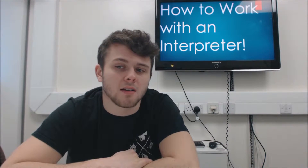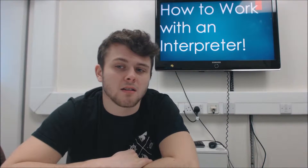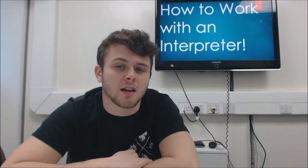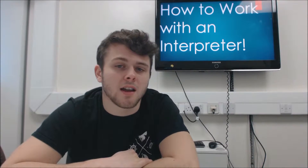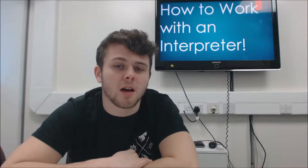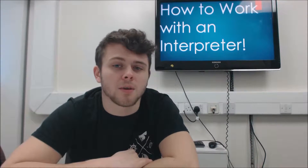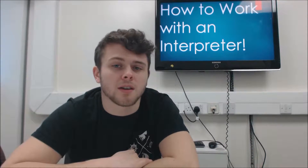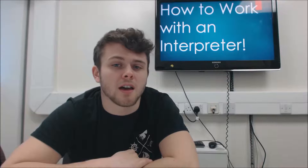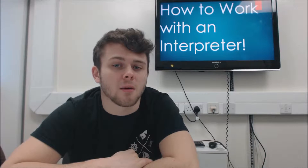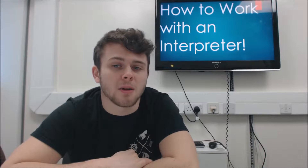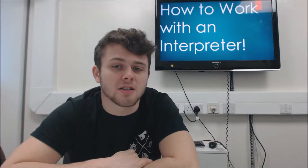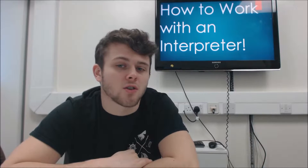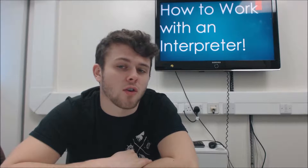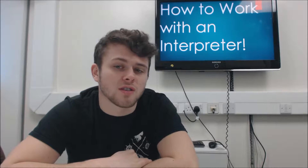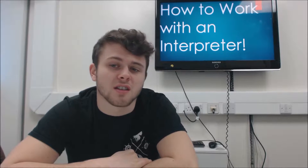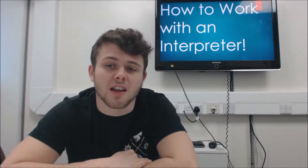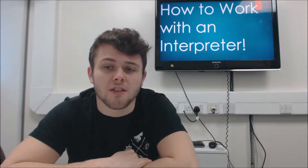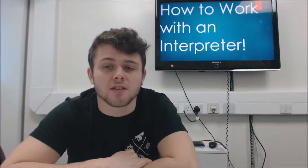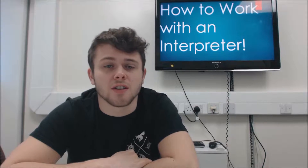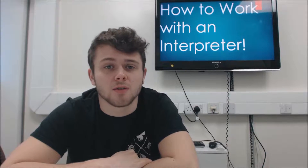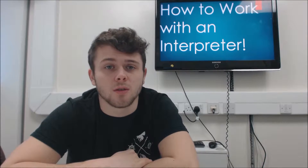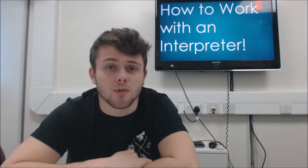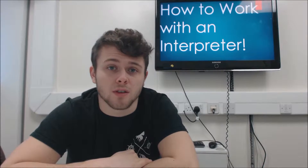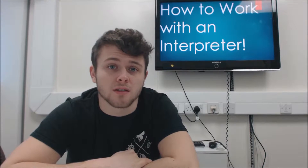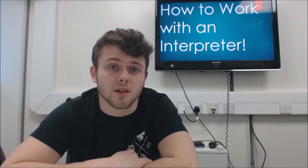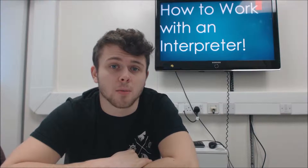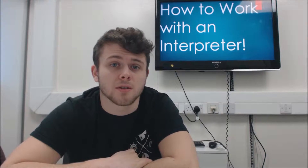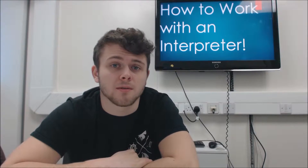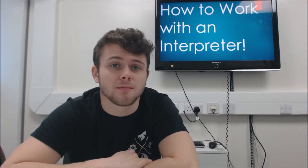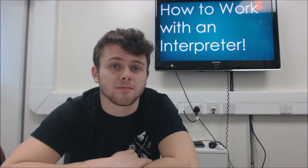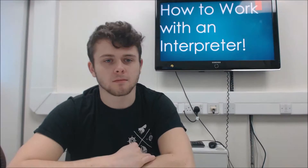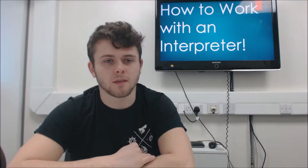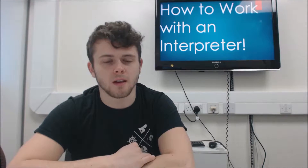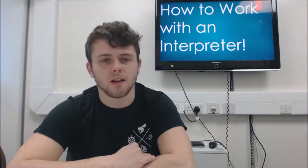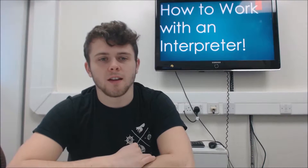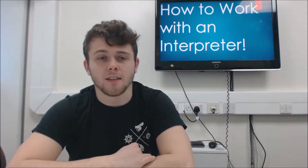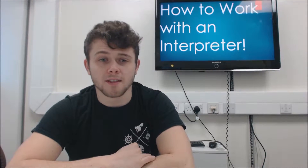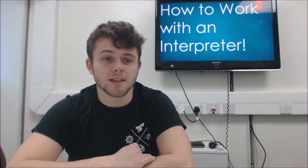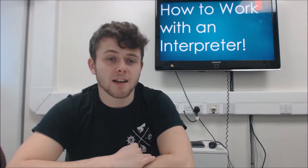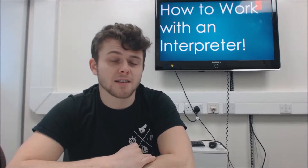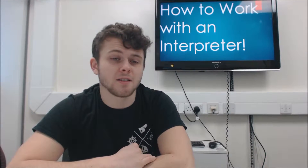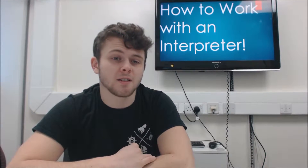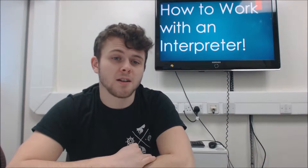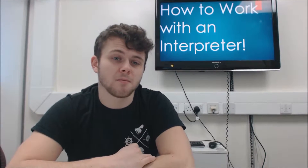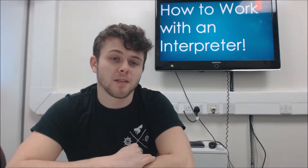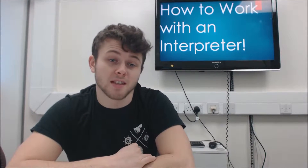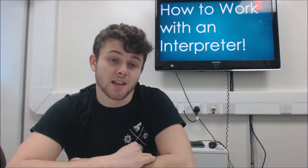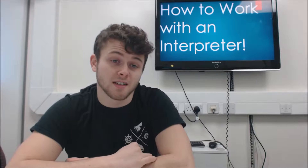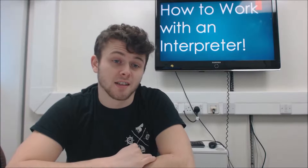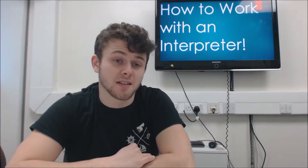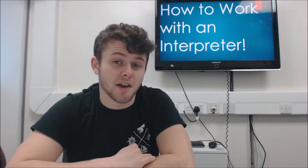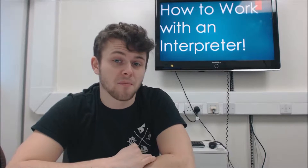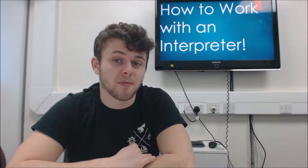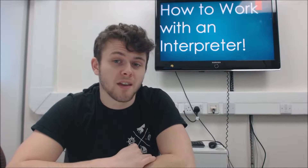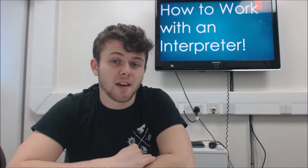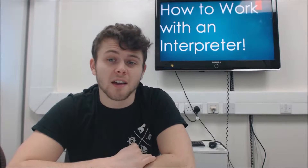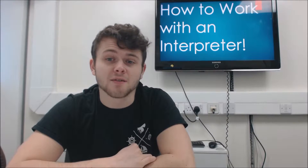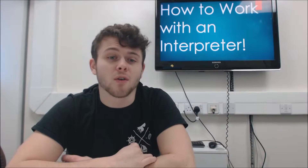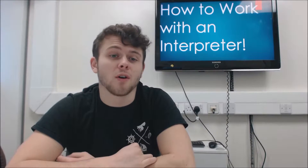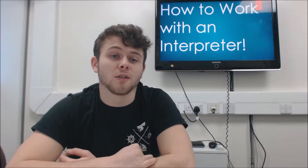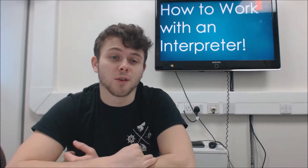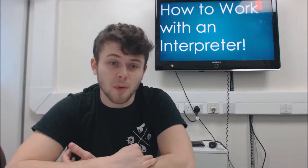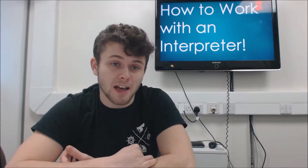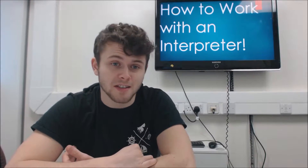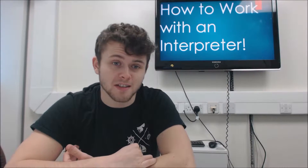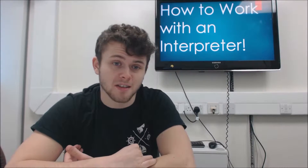where to stand can help you get your message across to the deaf individual through the interpreter. This next little clip and this next little tip is